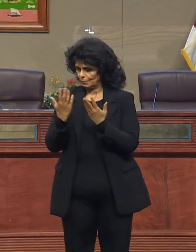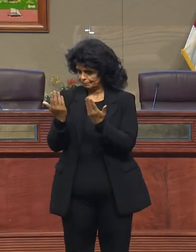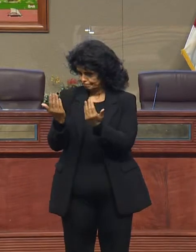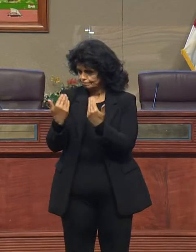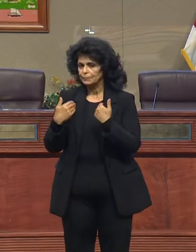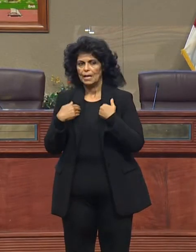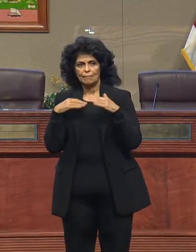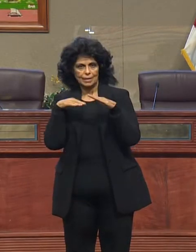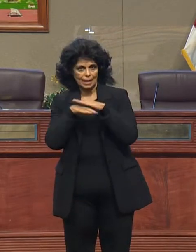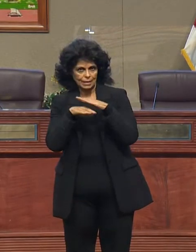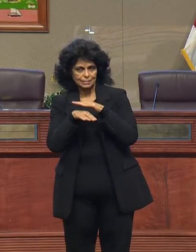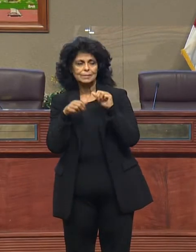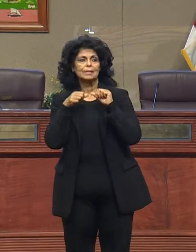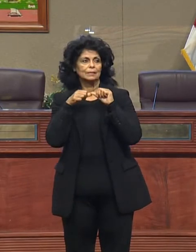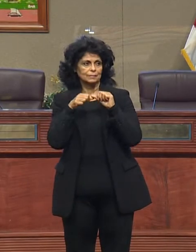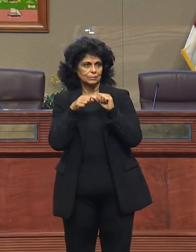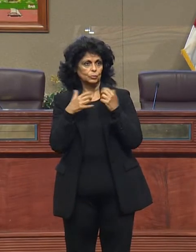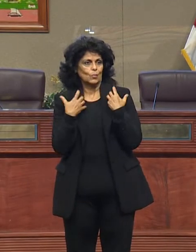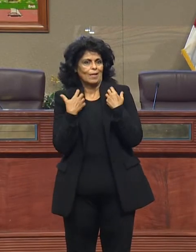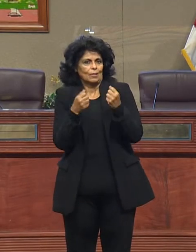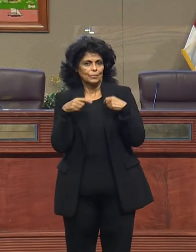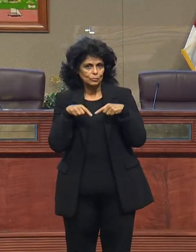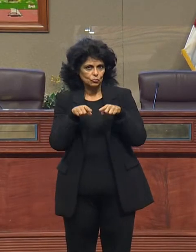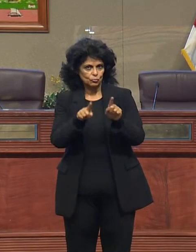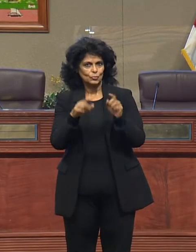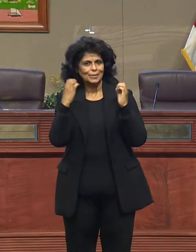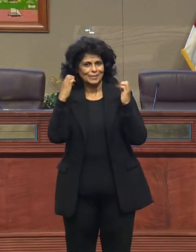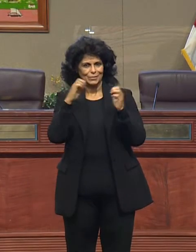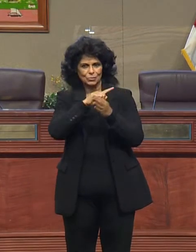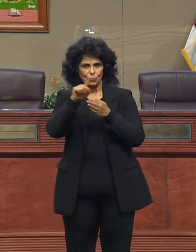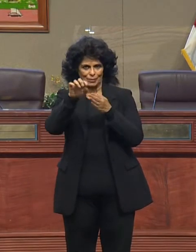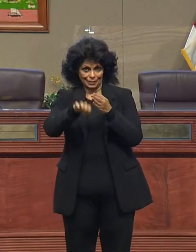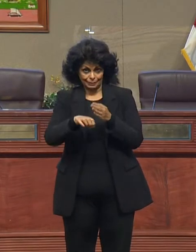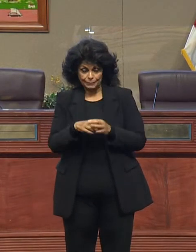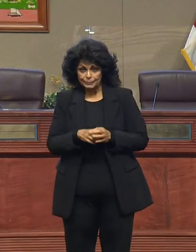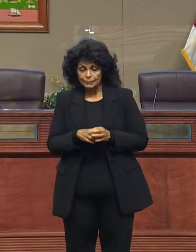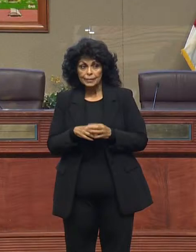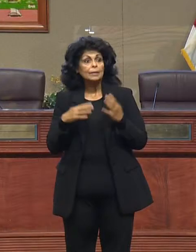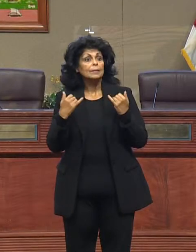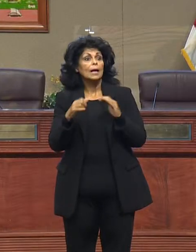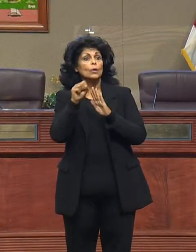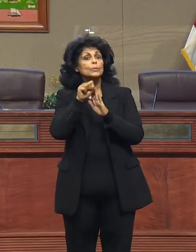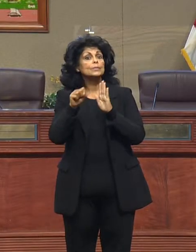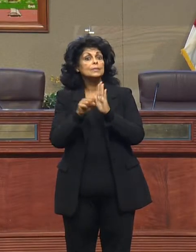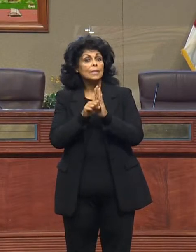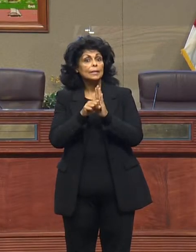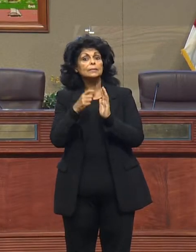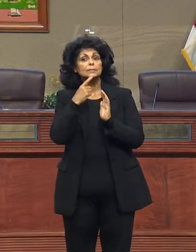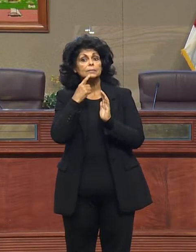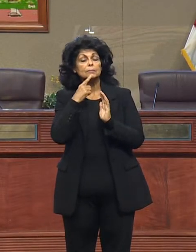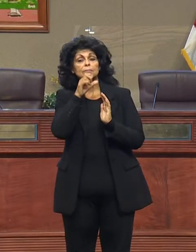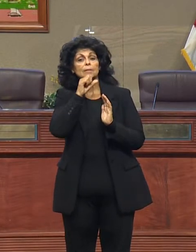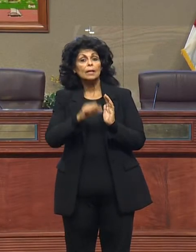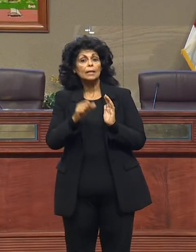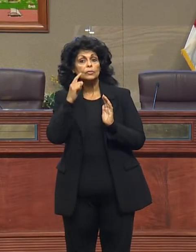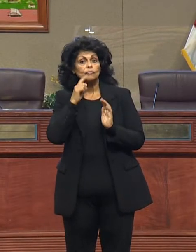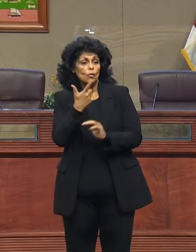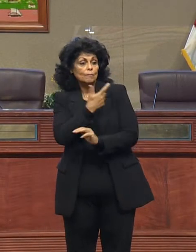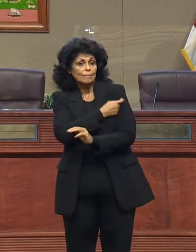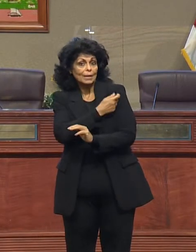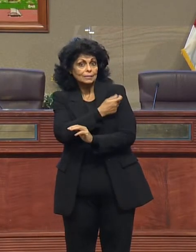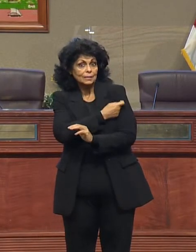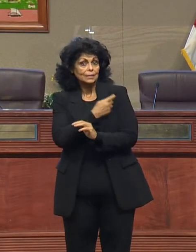this Easter weekend. Statewide, the vaccination age has officially been lowered to